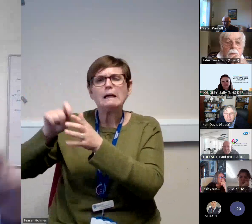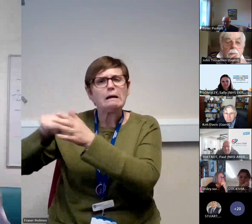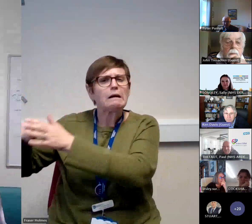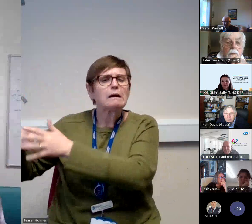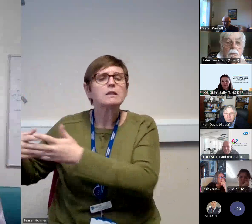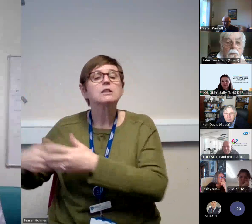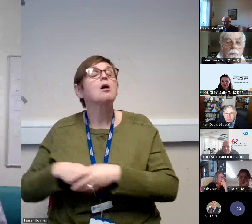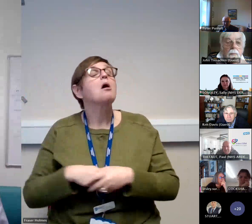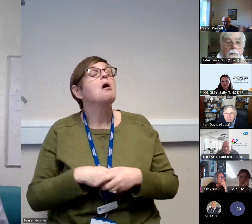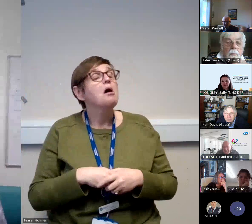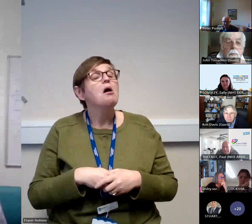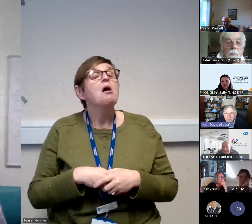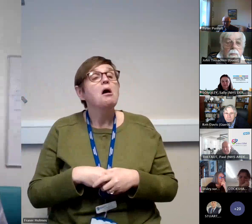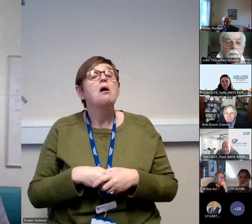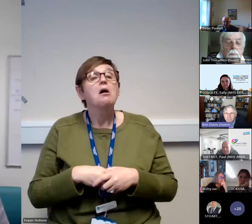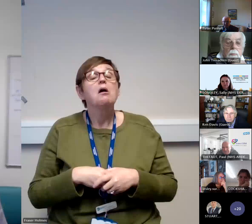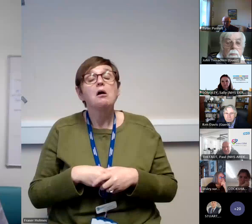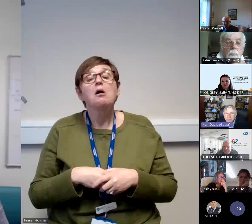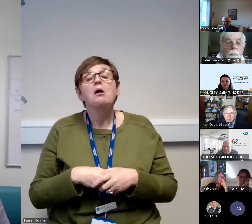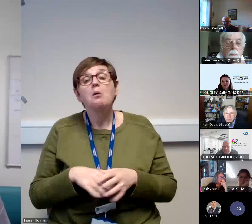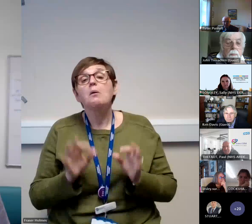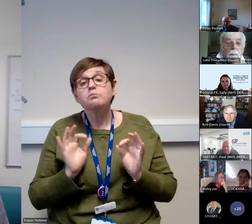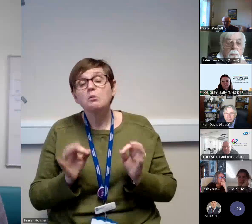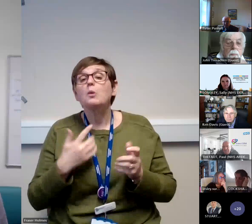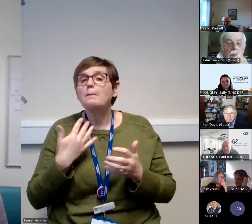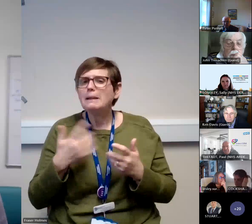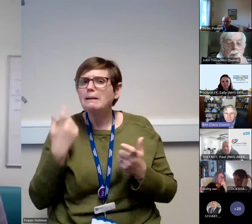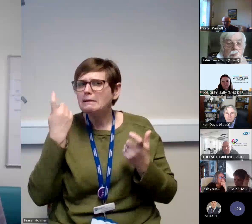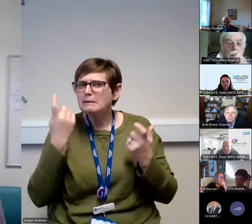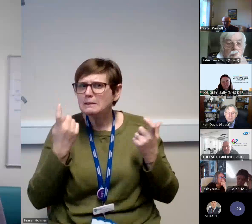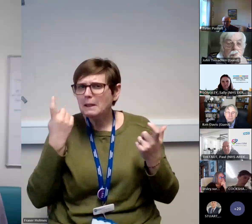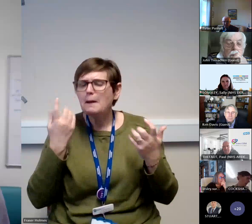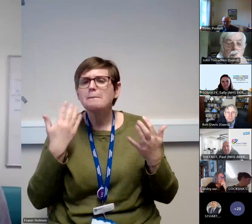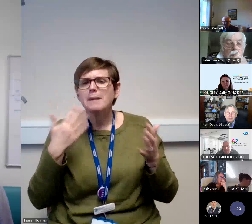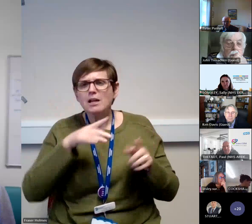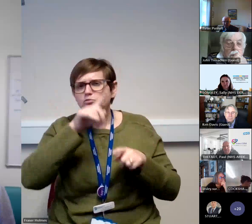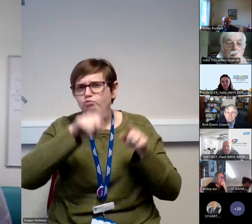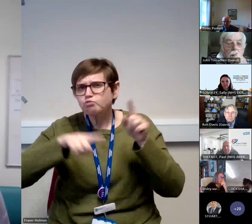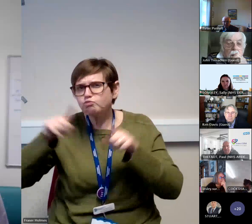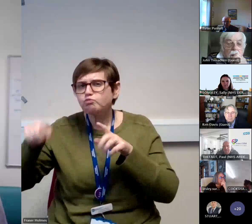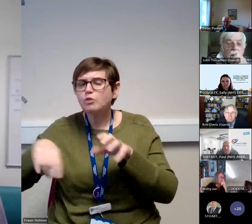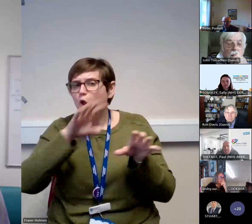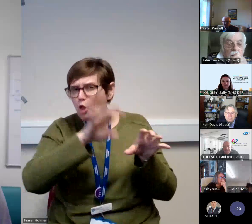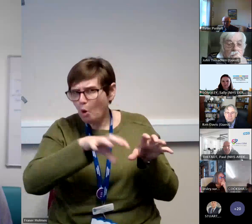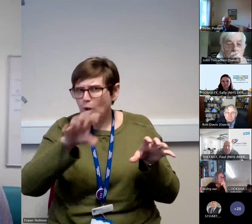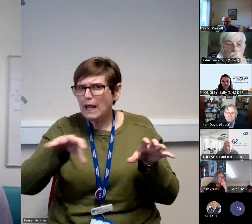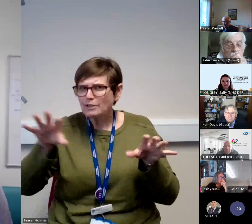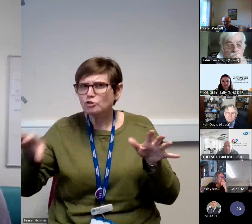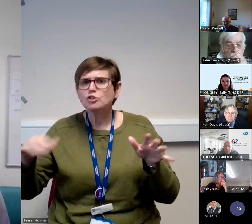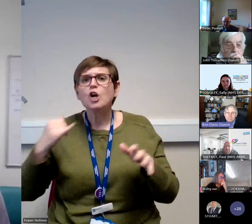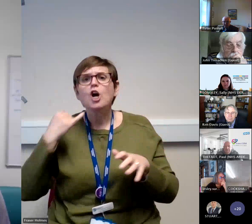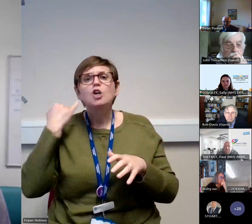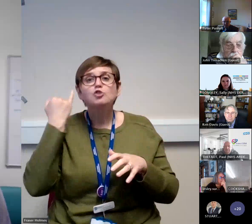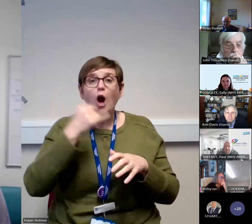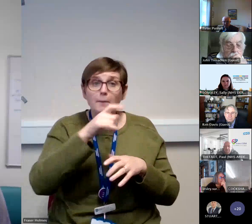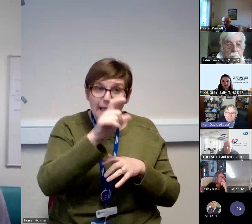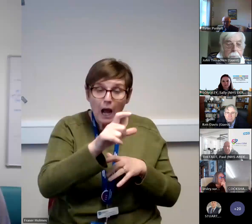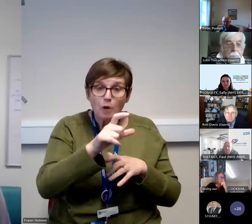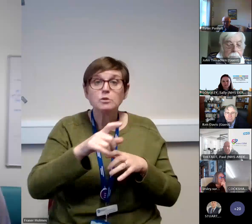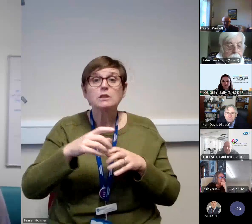Yes, absolutely. So we considered various different locations, and Derby County, Burton Albion